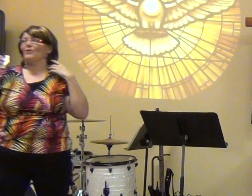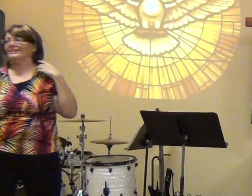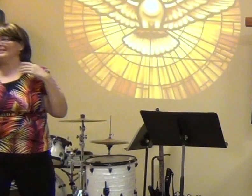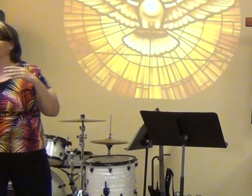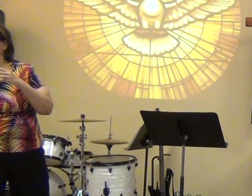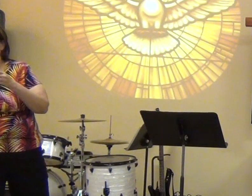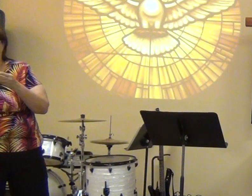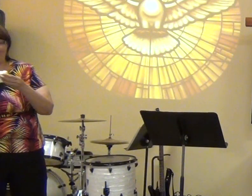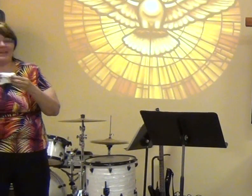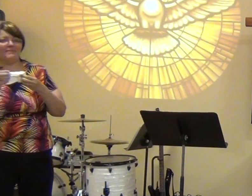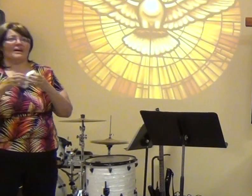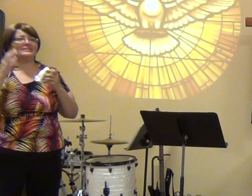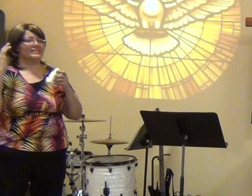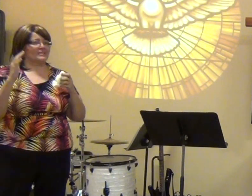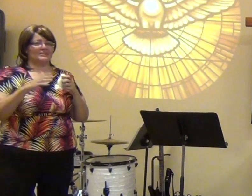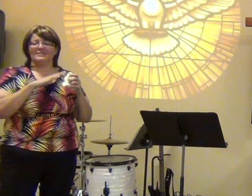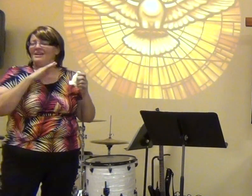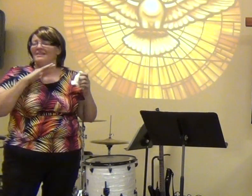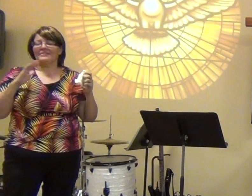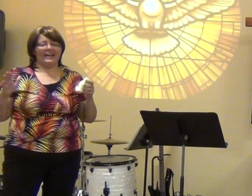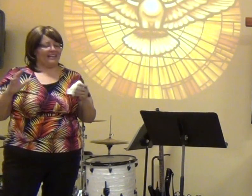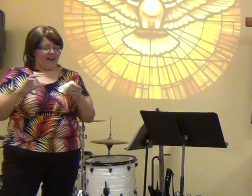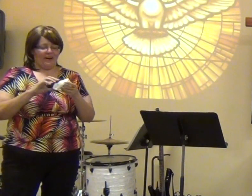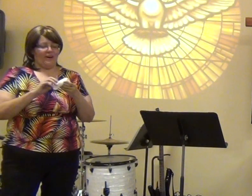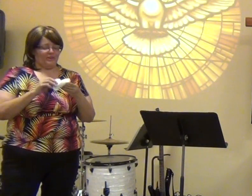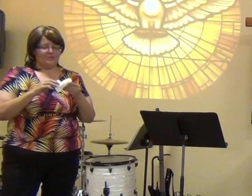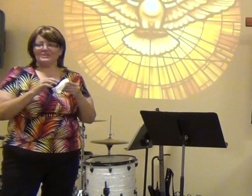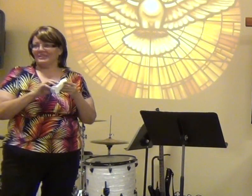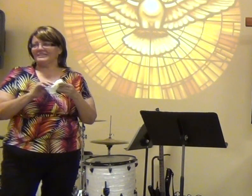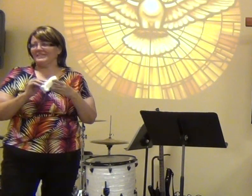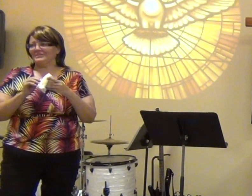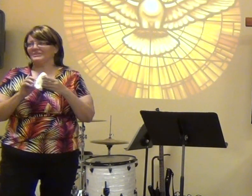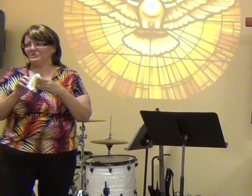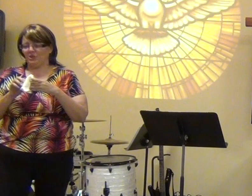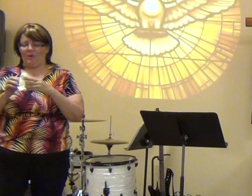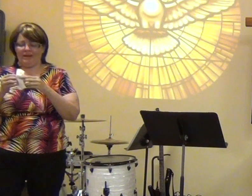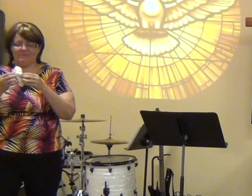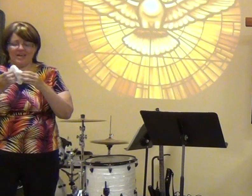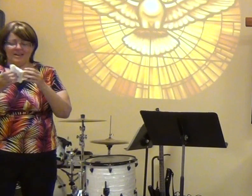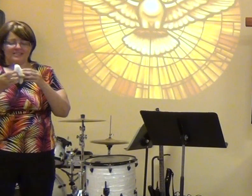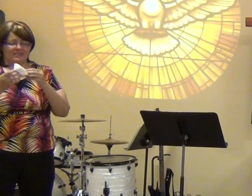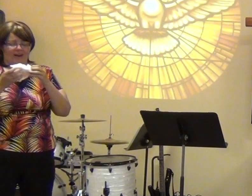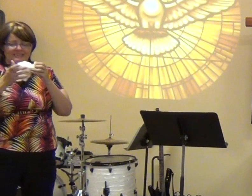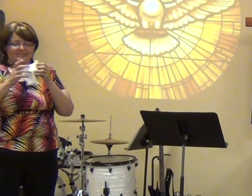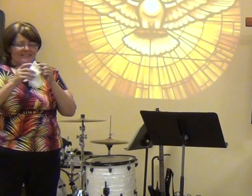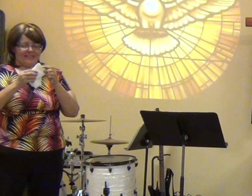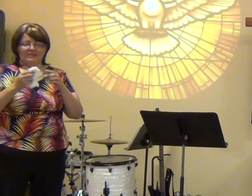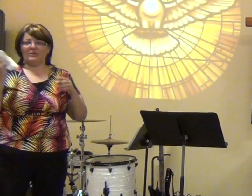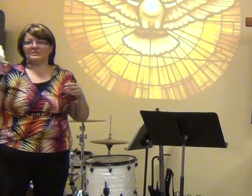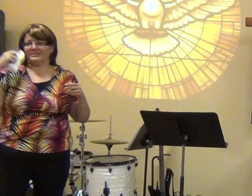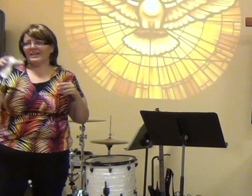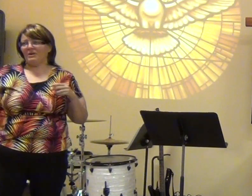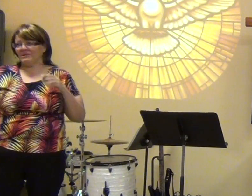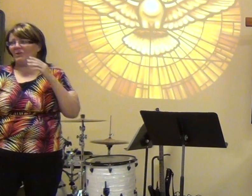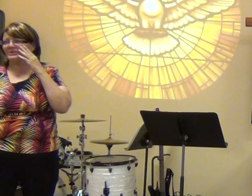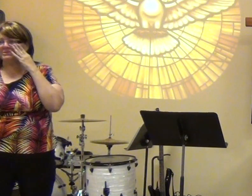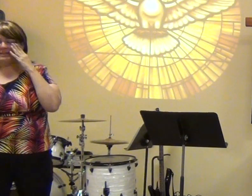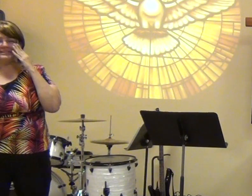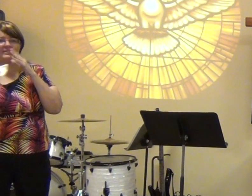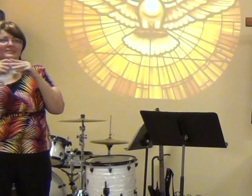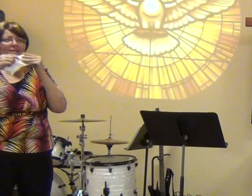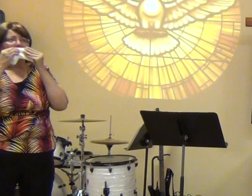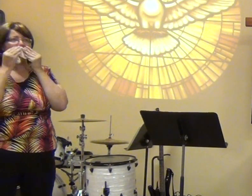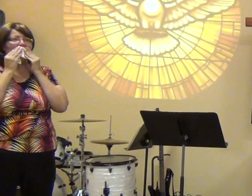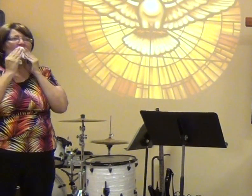Disclaimer before I testify that my tears, thank God, are usually tears of joy. So I just thank the Lord to just help me work